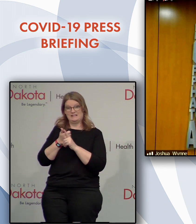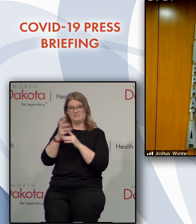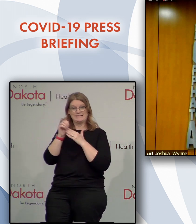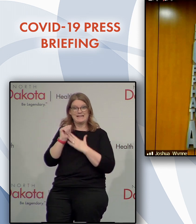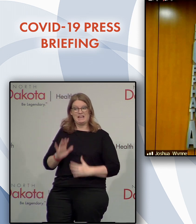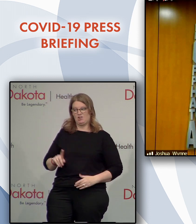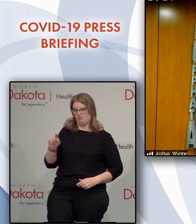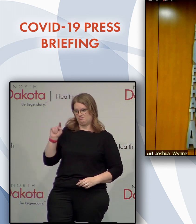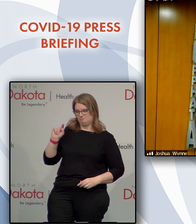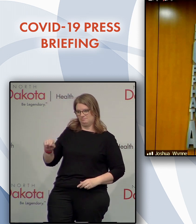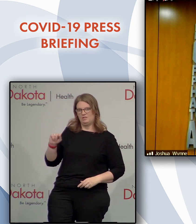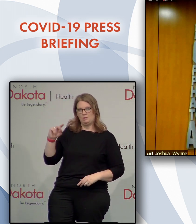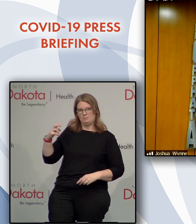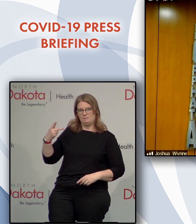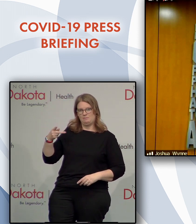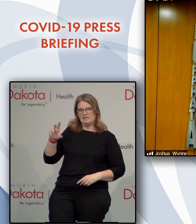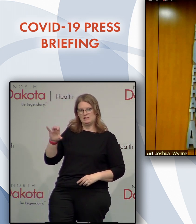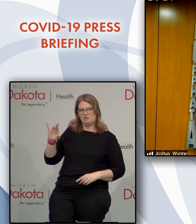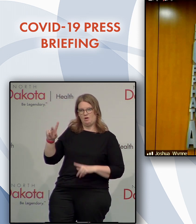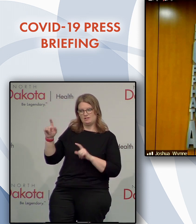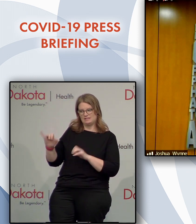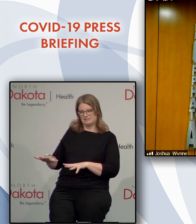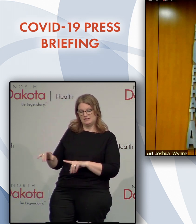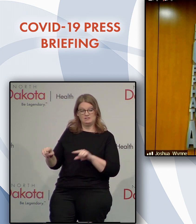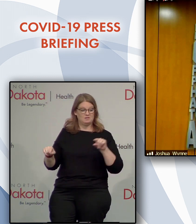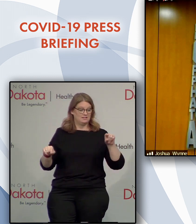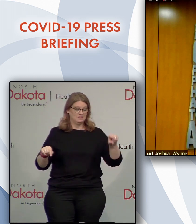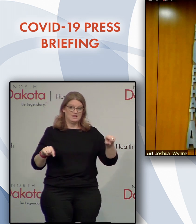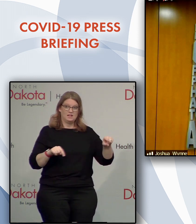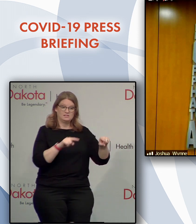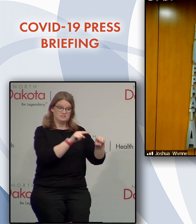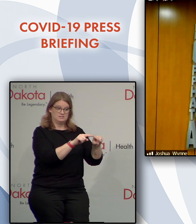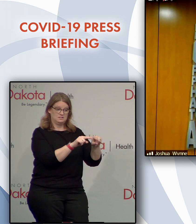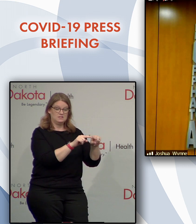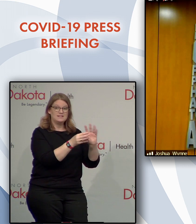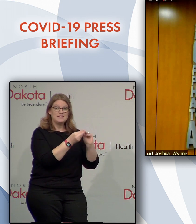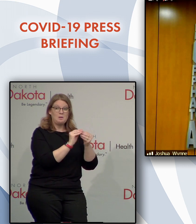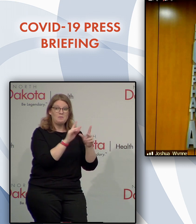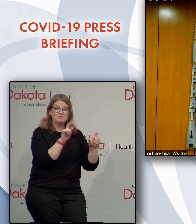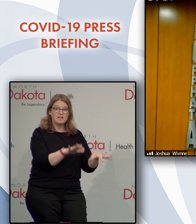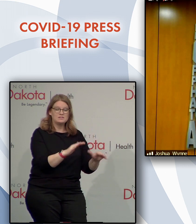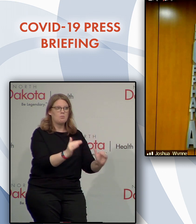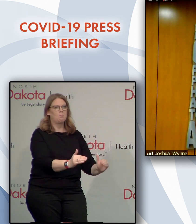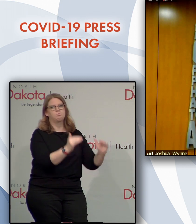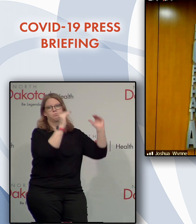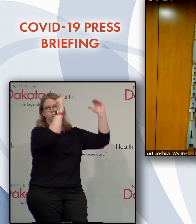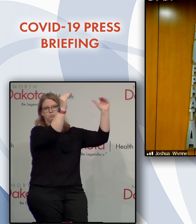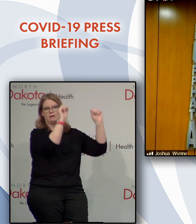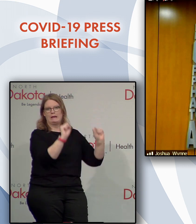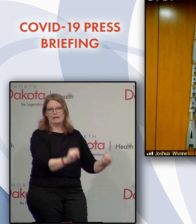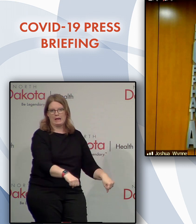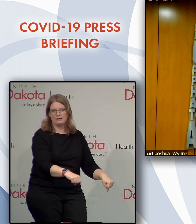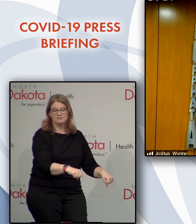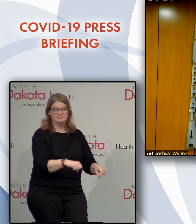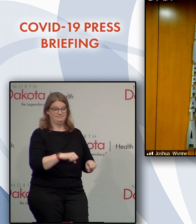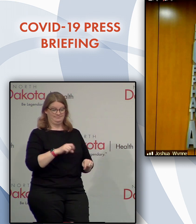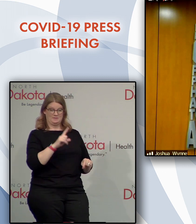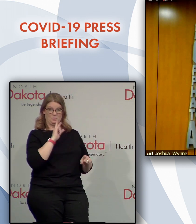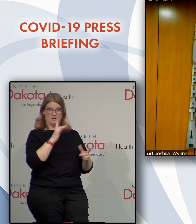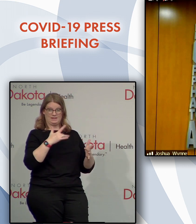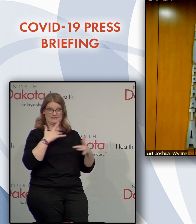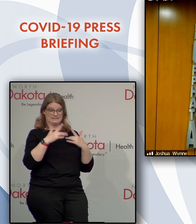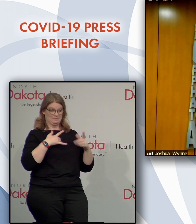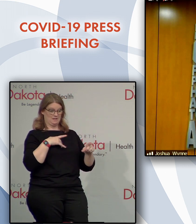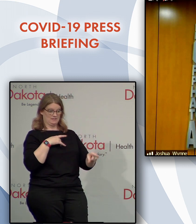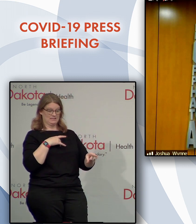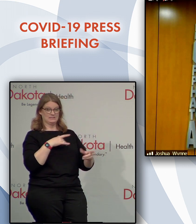do. But this can increase that amount of testing even further. And that's why we're excited about this